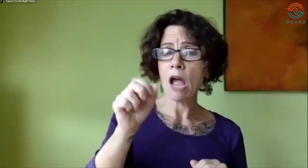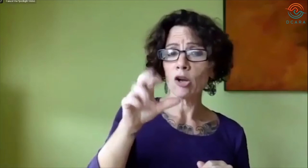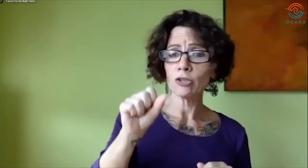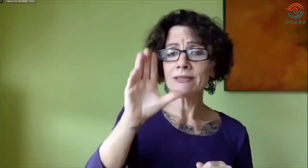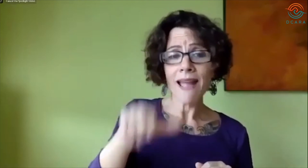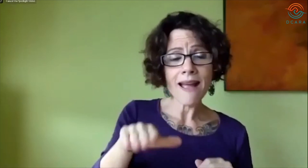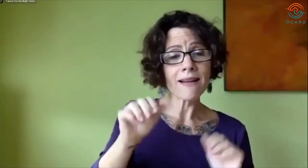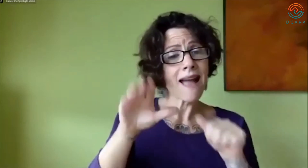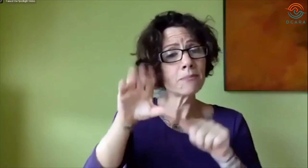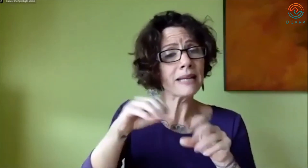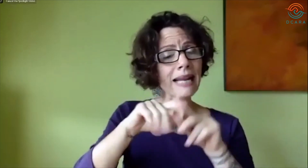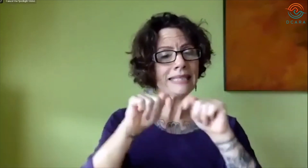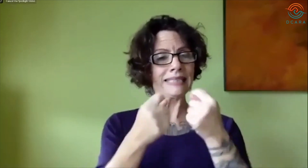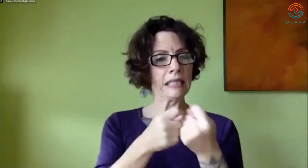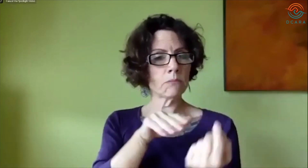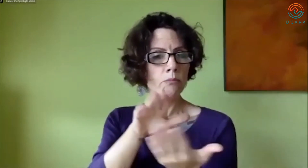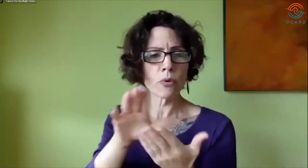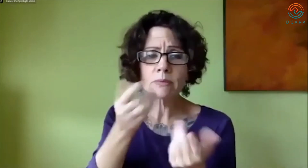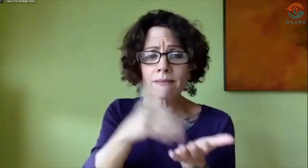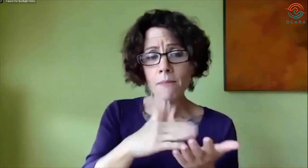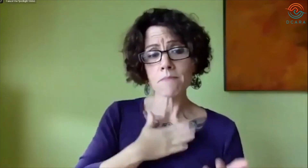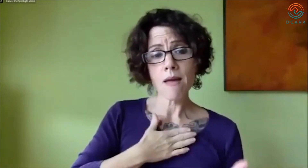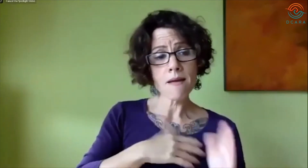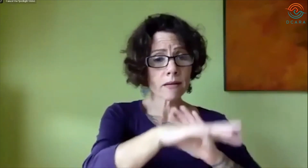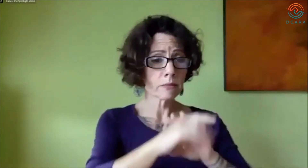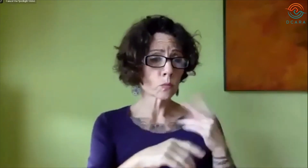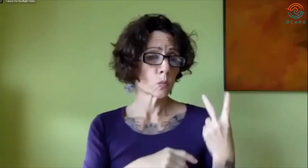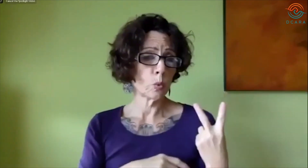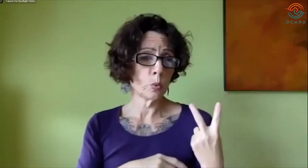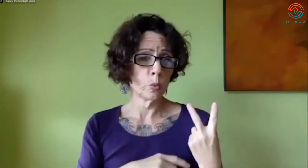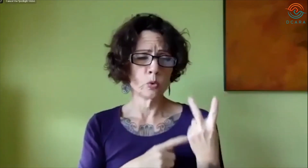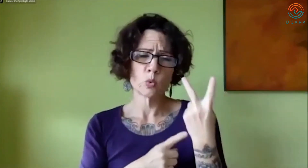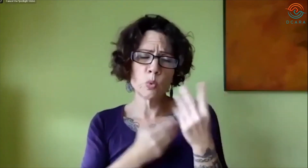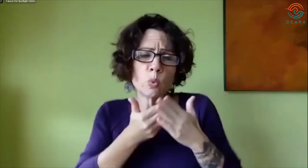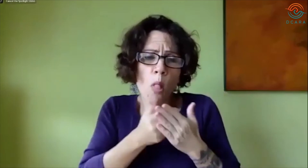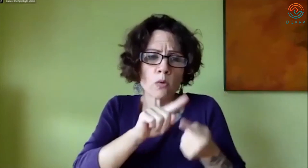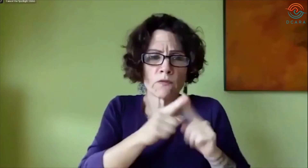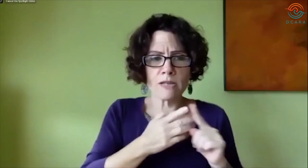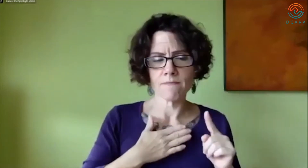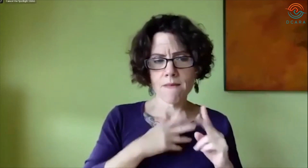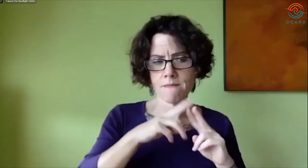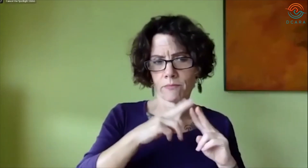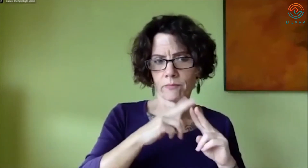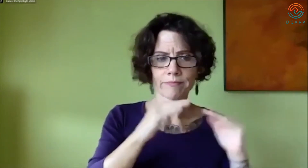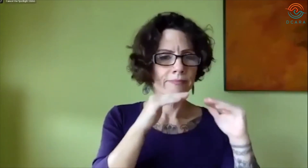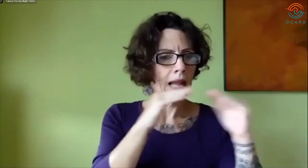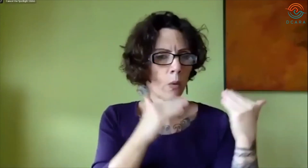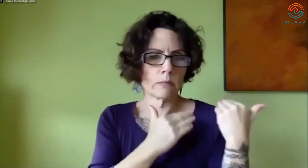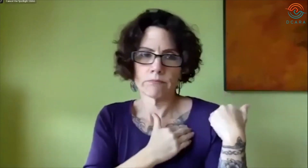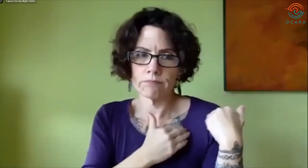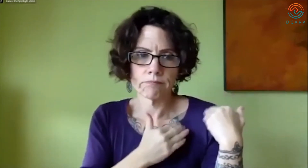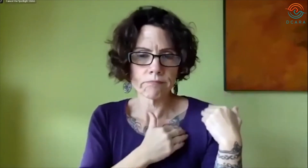there when arranging everything. Another question, will everything be shared equally? Yes,